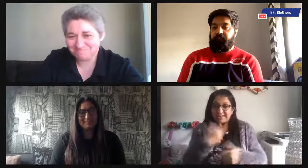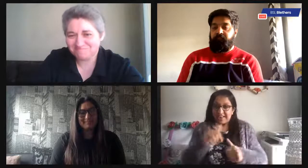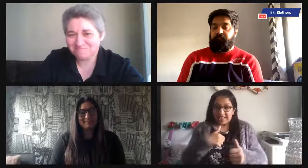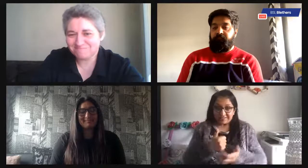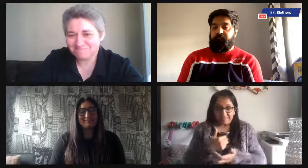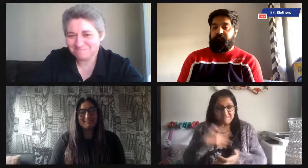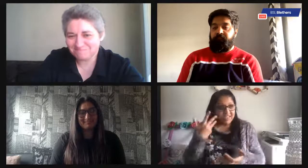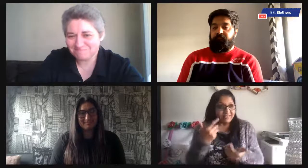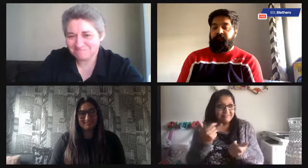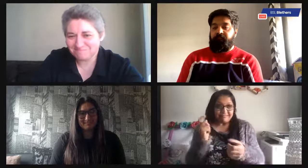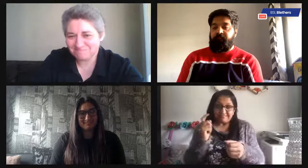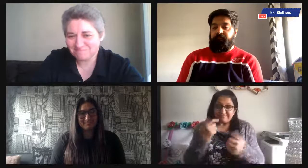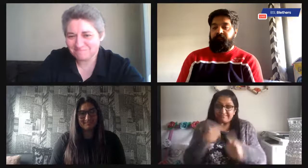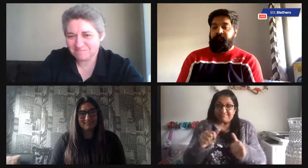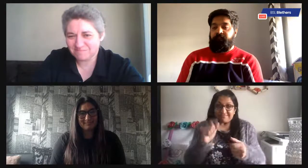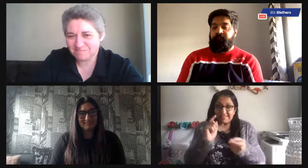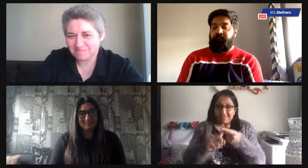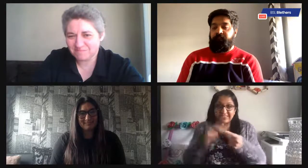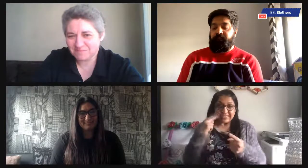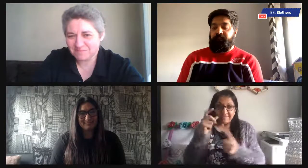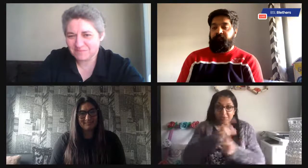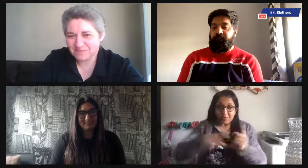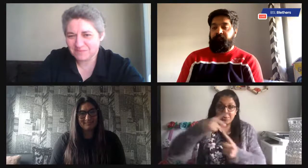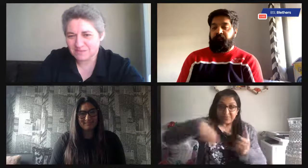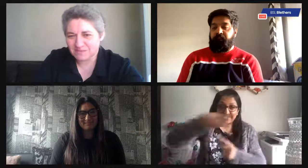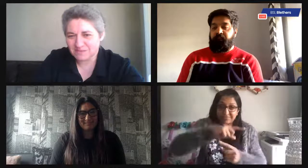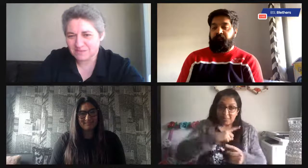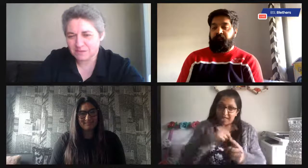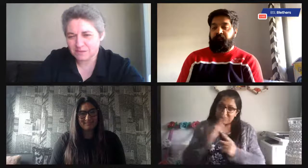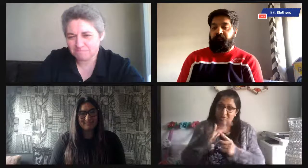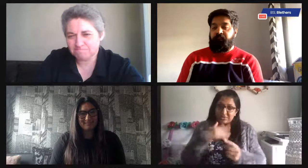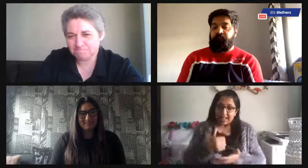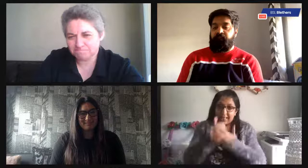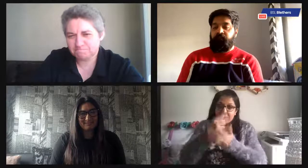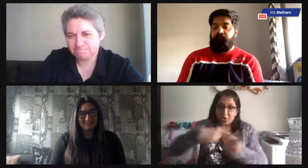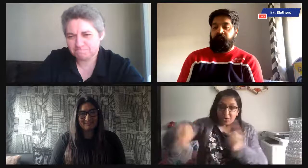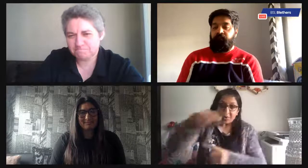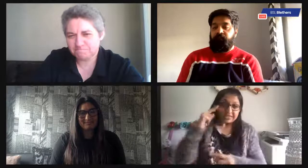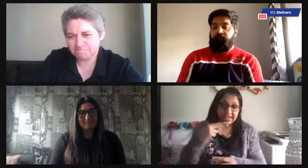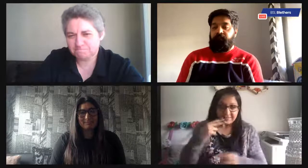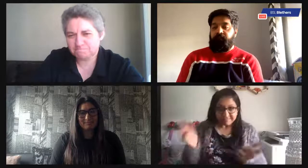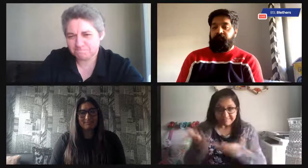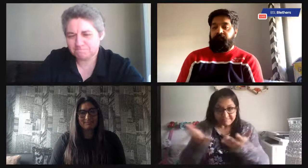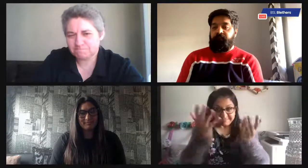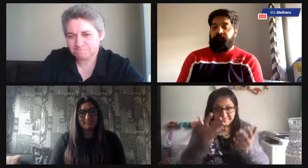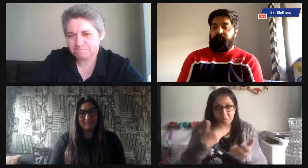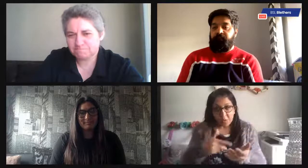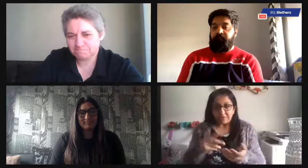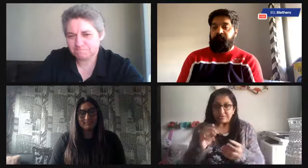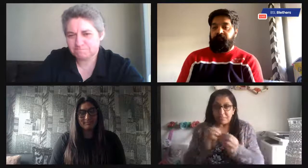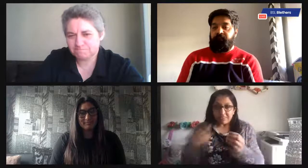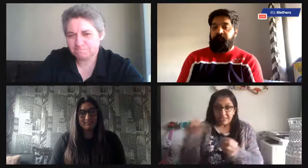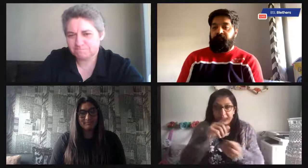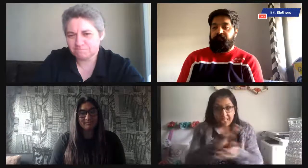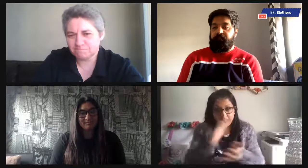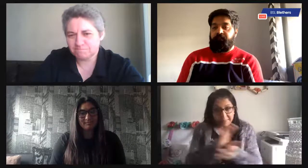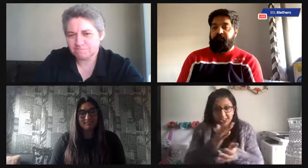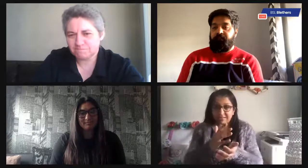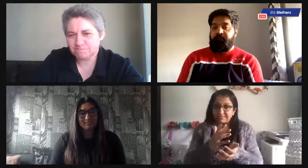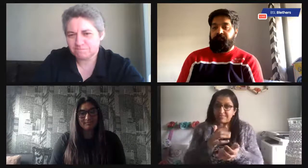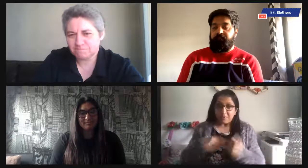funding, and I was delighted that I got that. So for me, you know, it was just the whole of the deaf